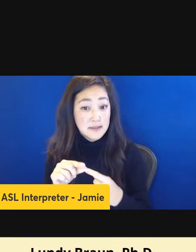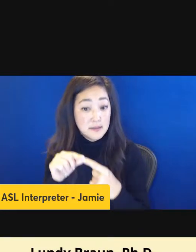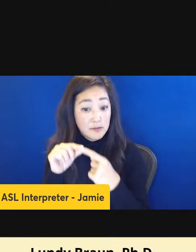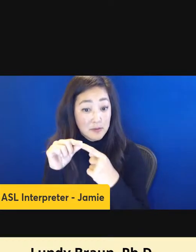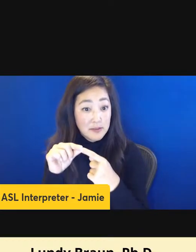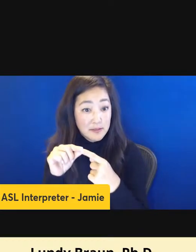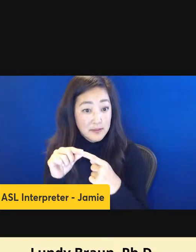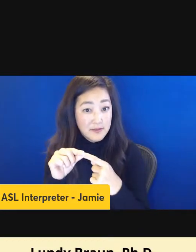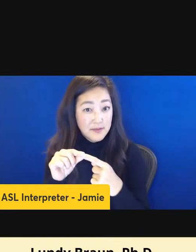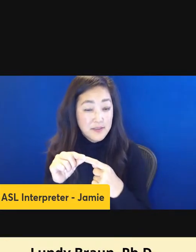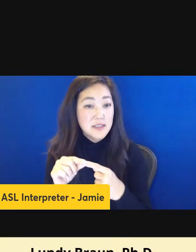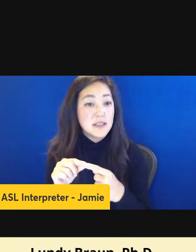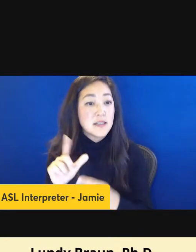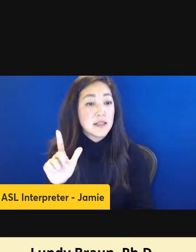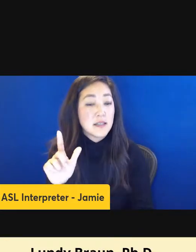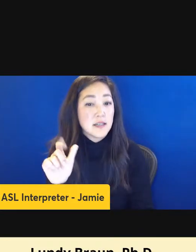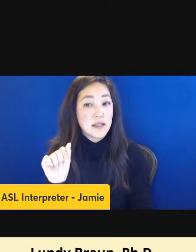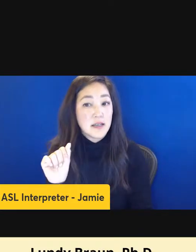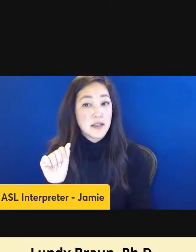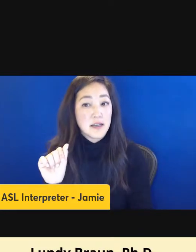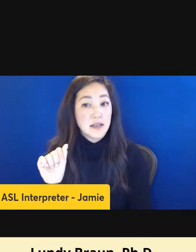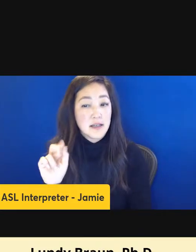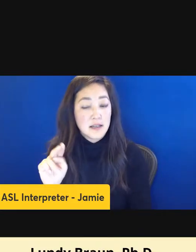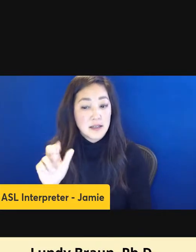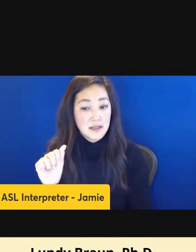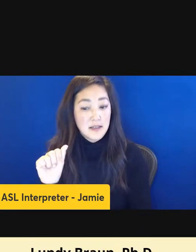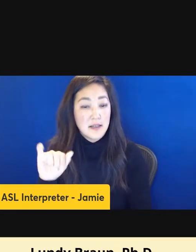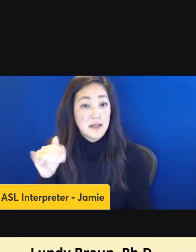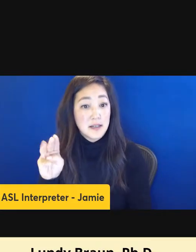the invitation to speak to you today.